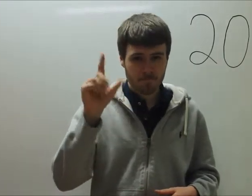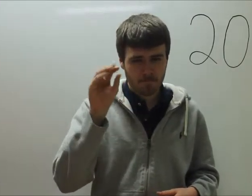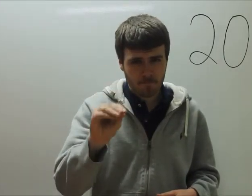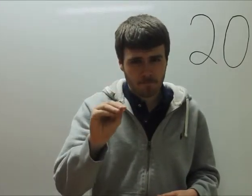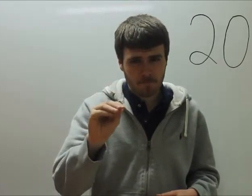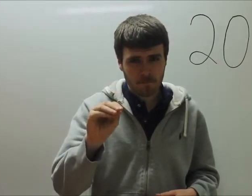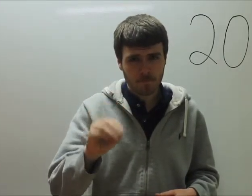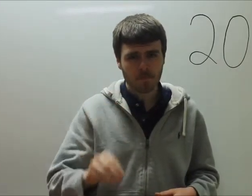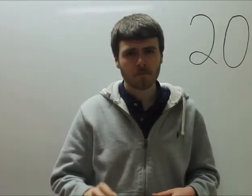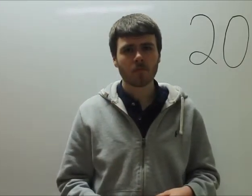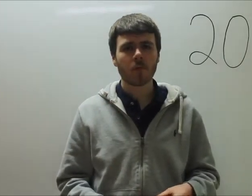20.